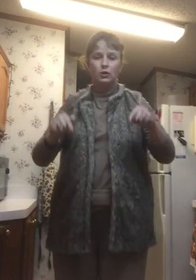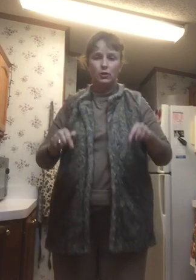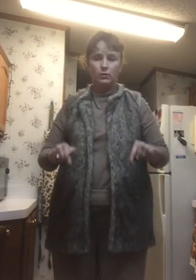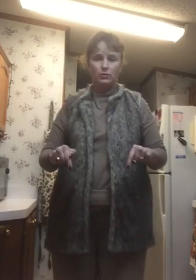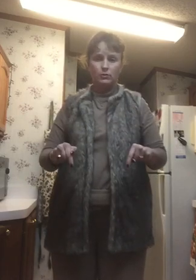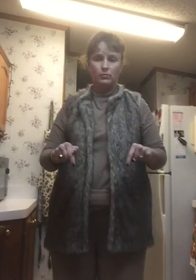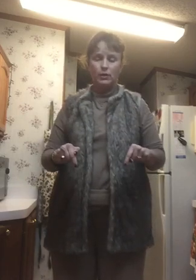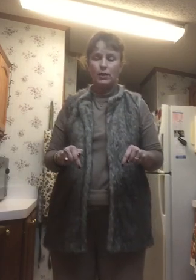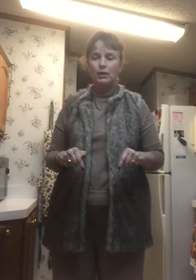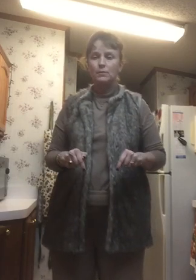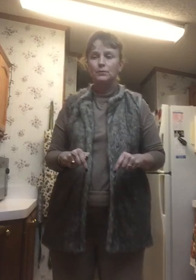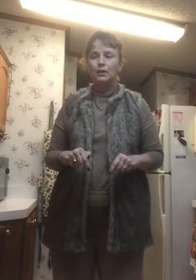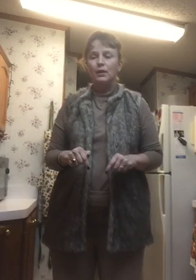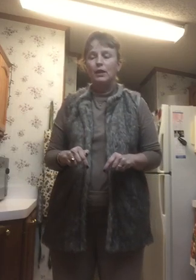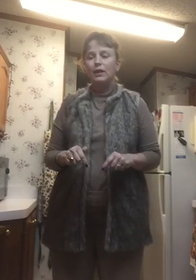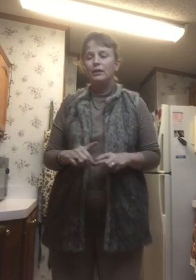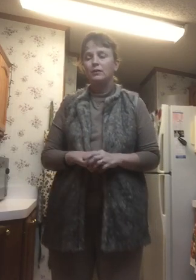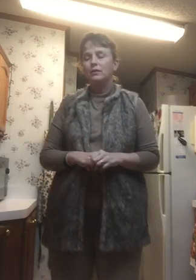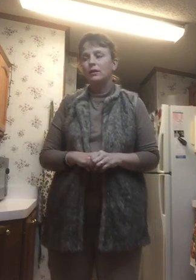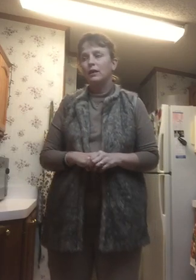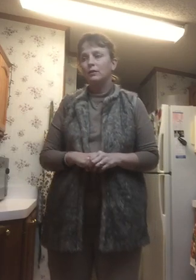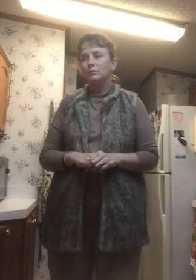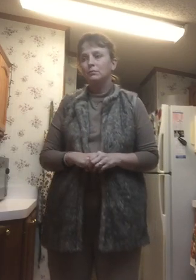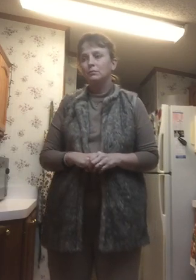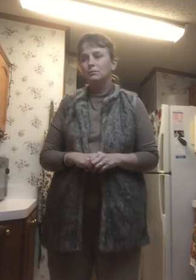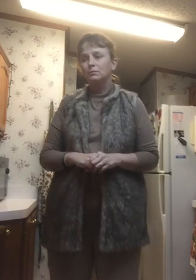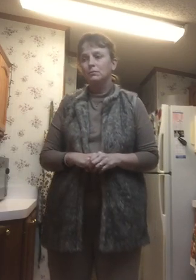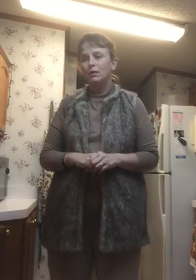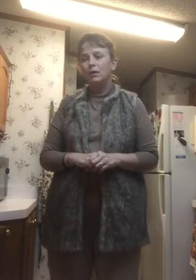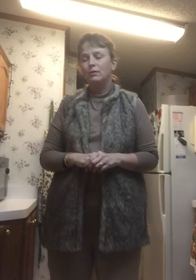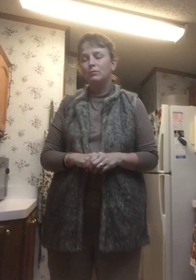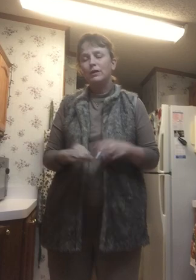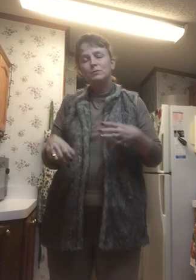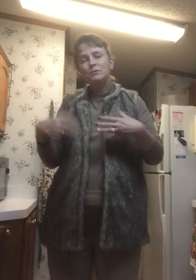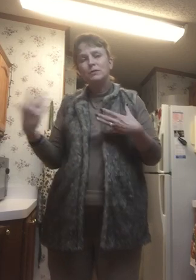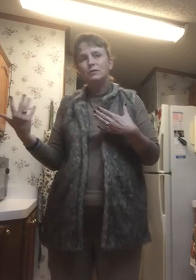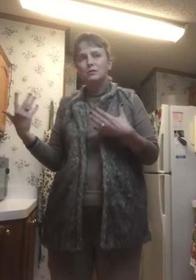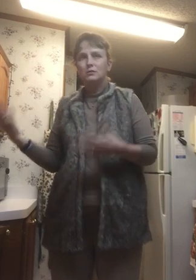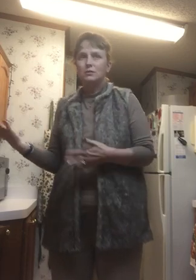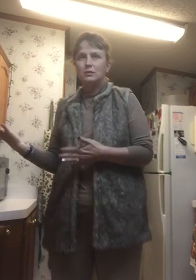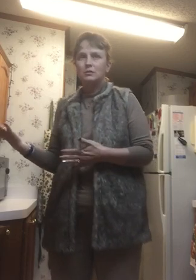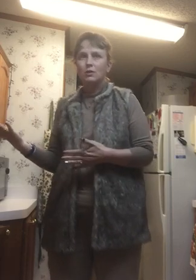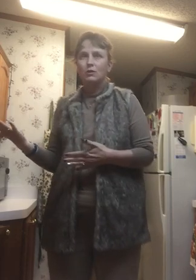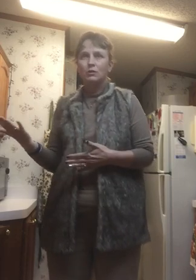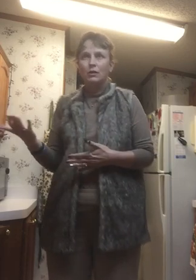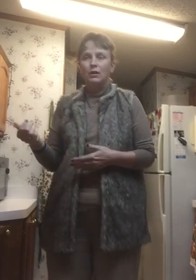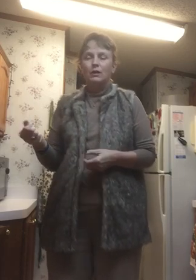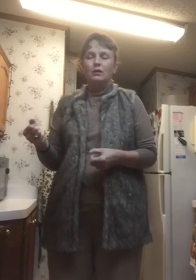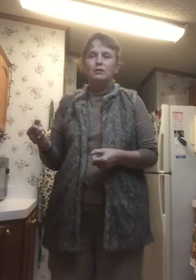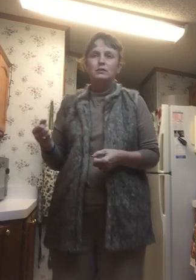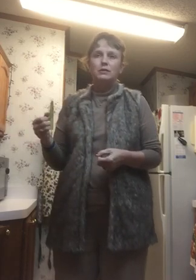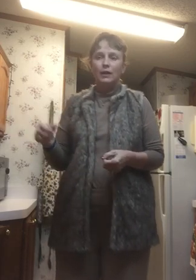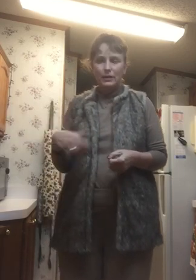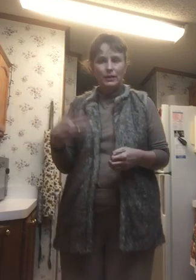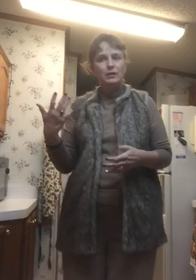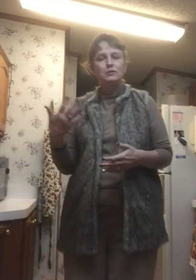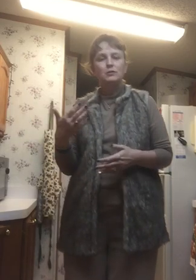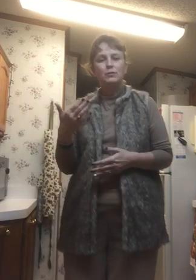manger, okay? And when I'm doing this song, to kind of get into it,